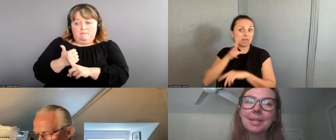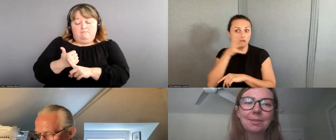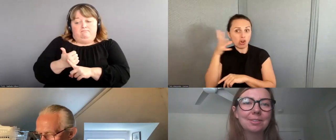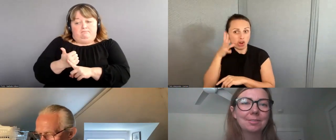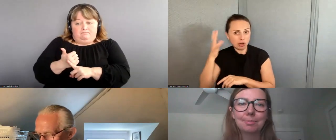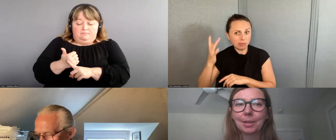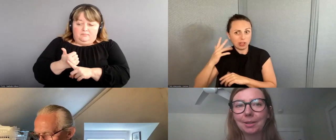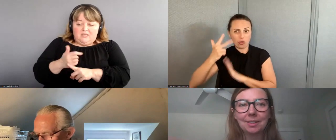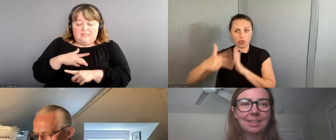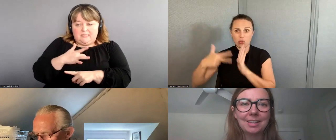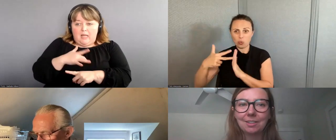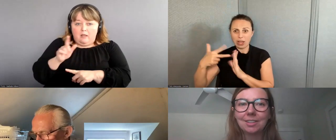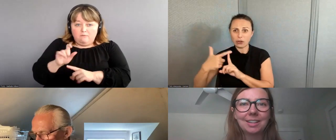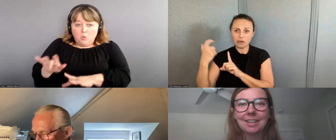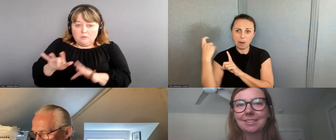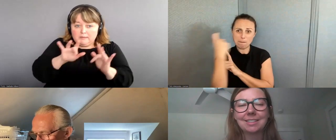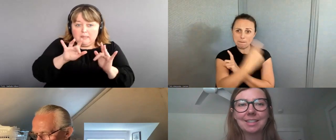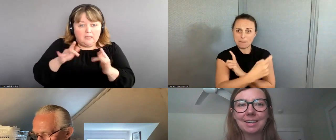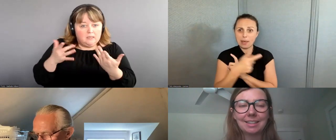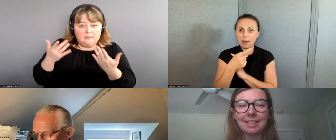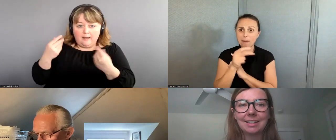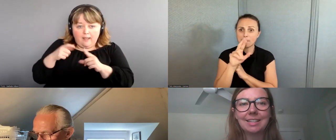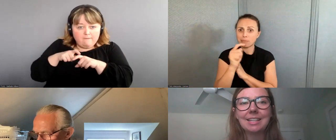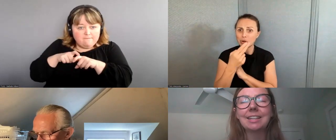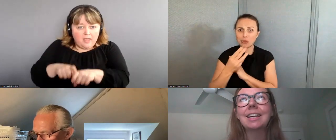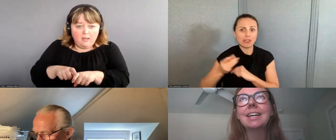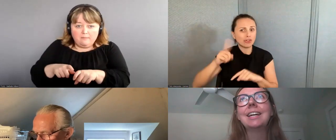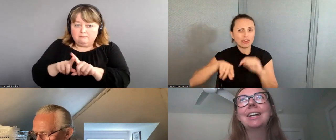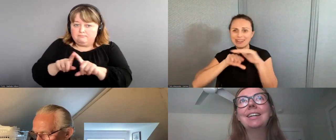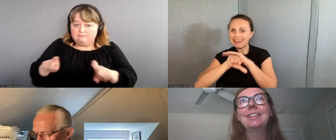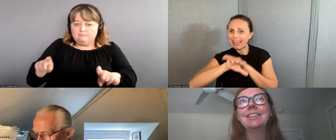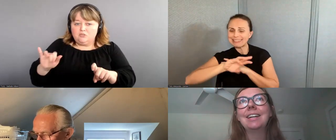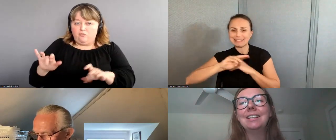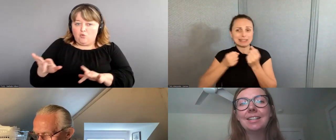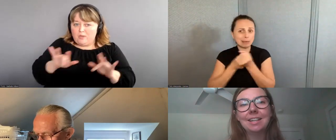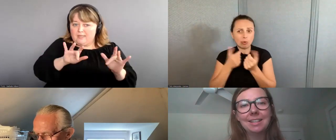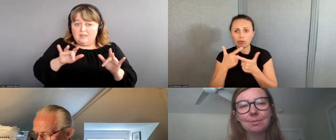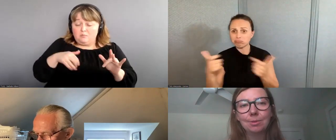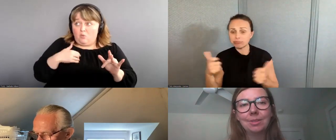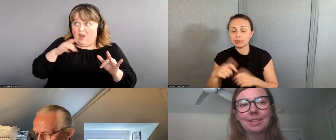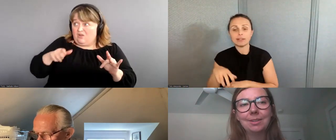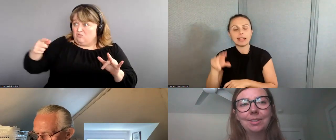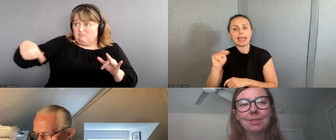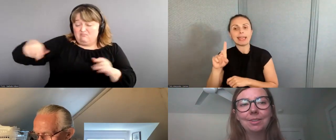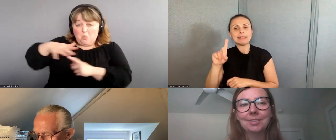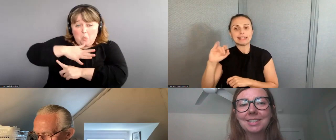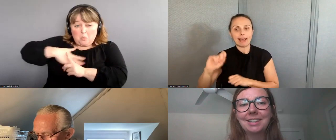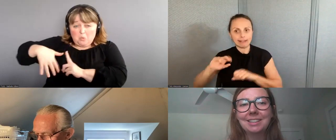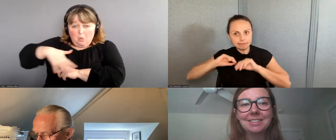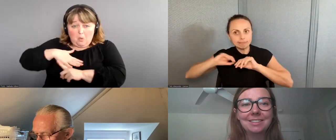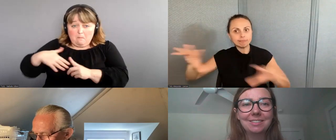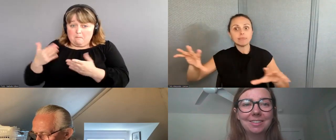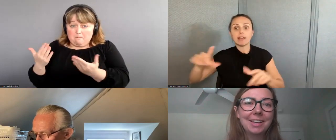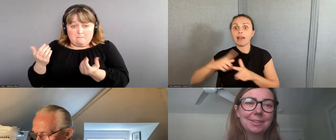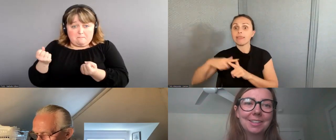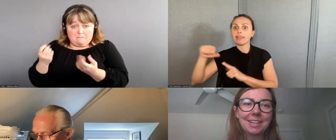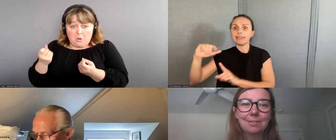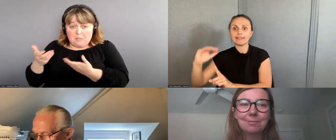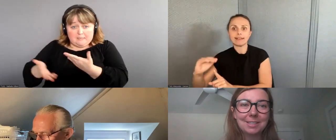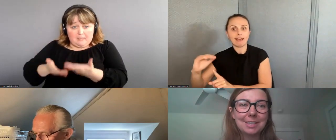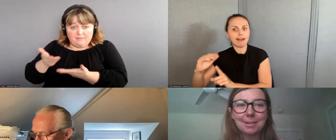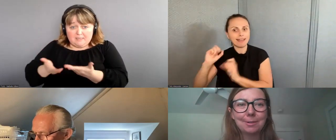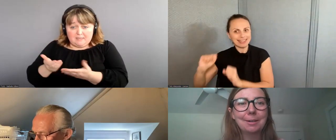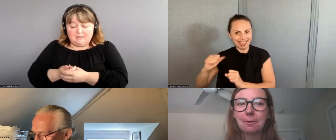3 hours from Perth and they couldn't access anything they need. And the NDIS rolled out, and all of a sudden, this little guy could